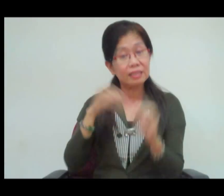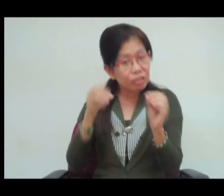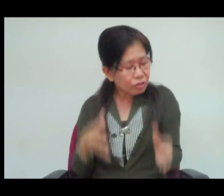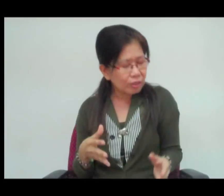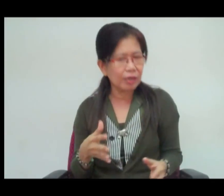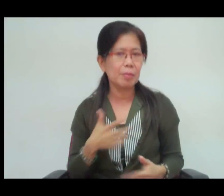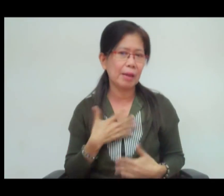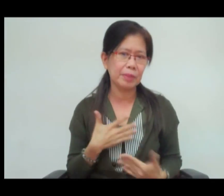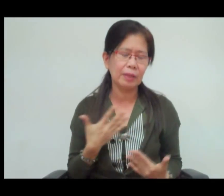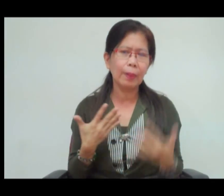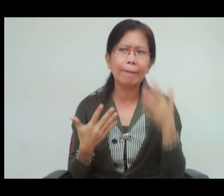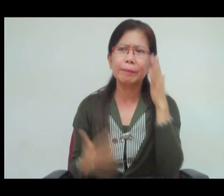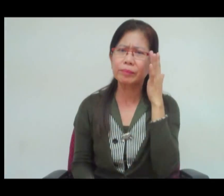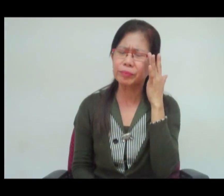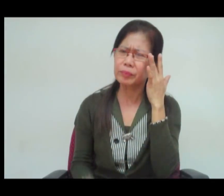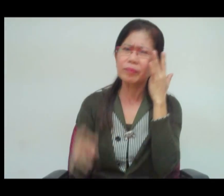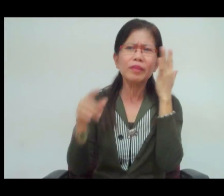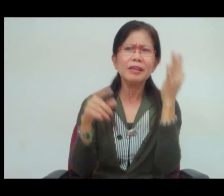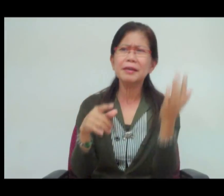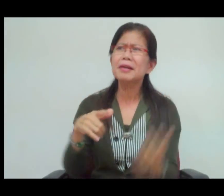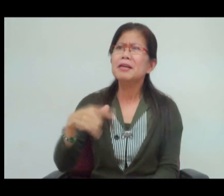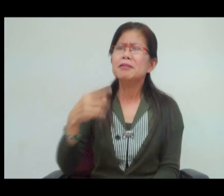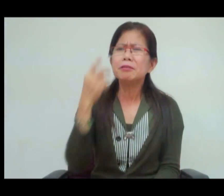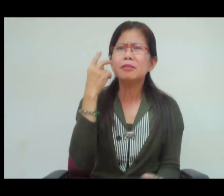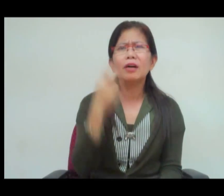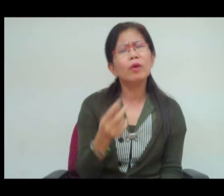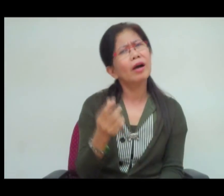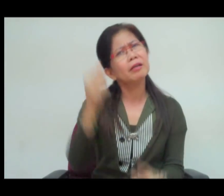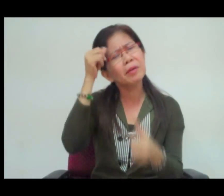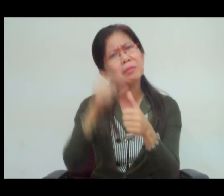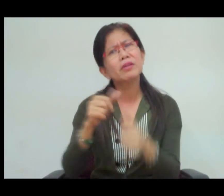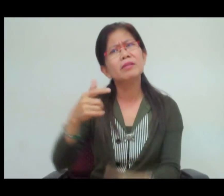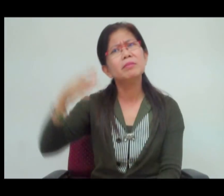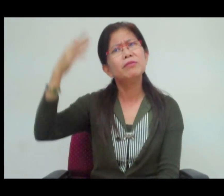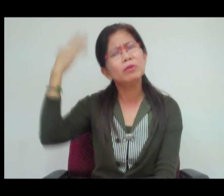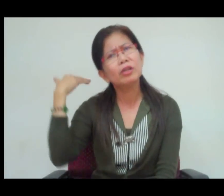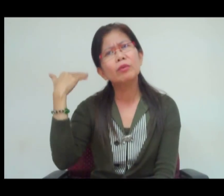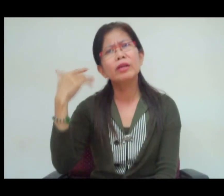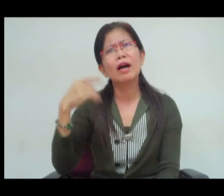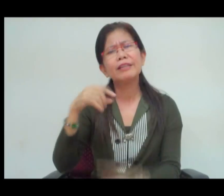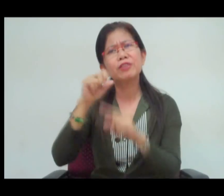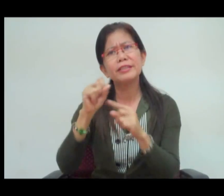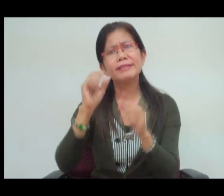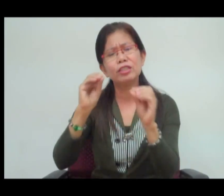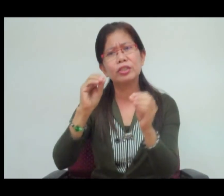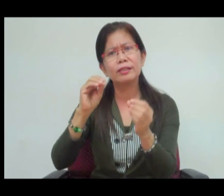teacher, I'm happy. Okay. I remember before when I started teaching